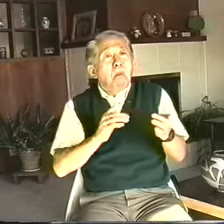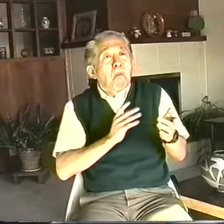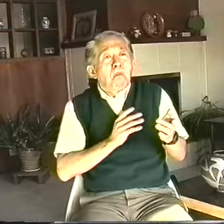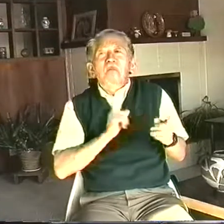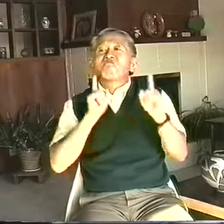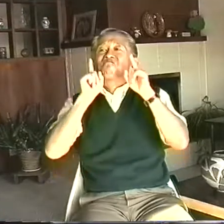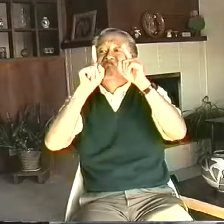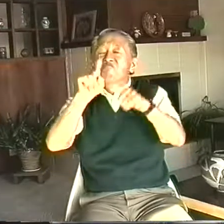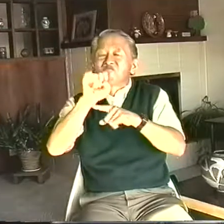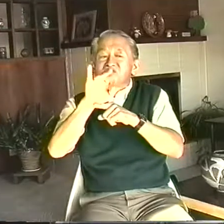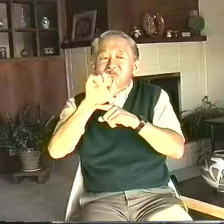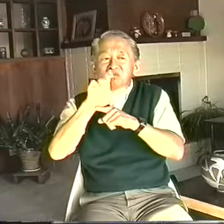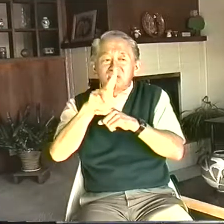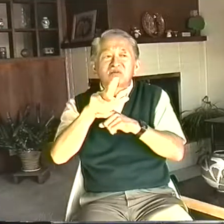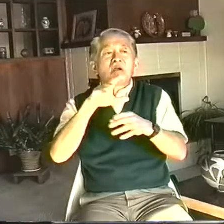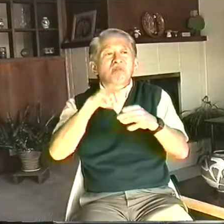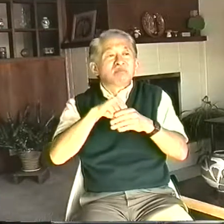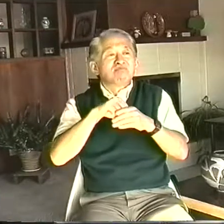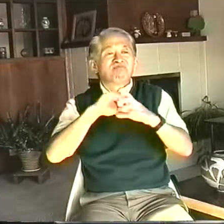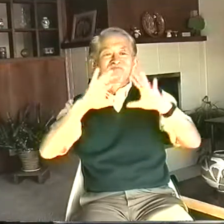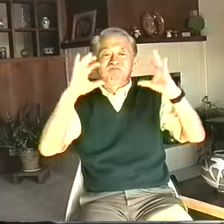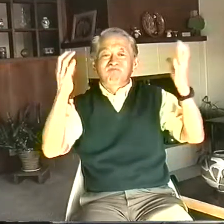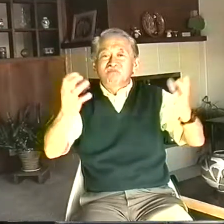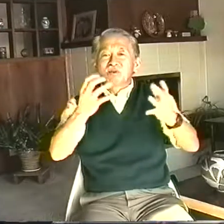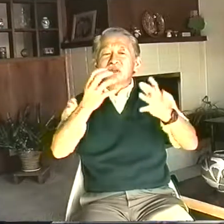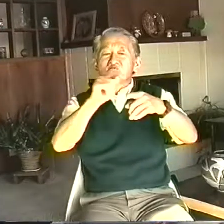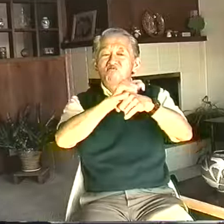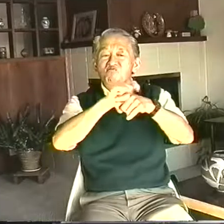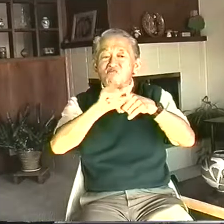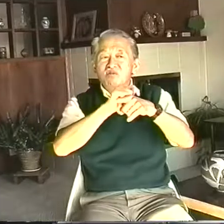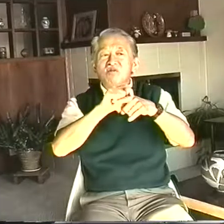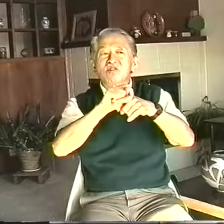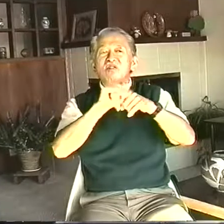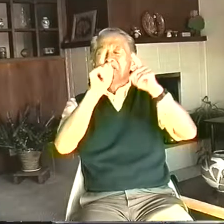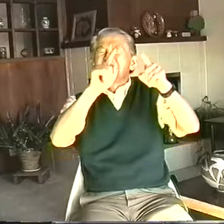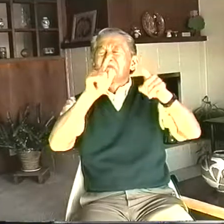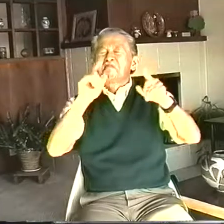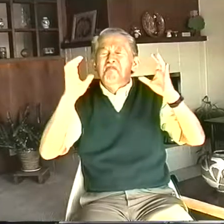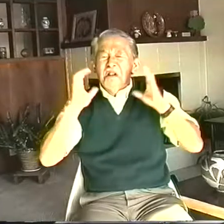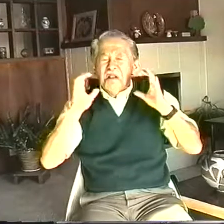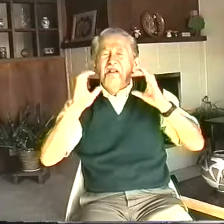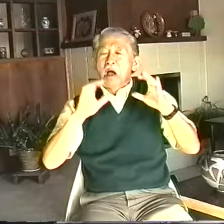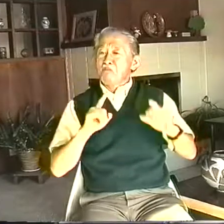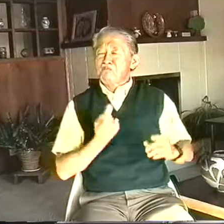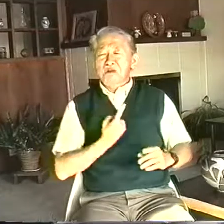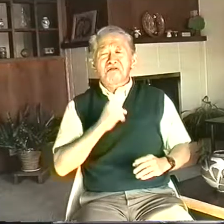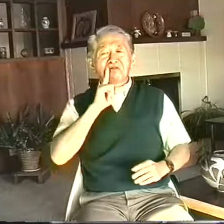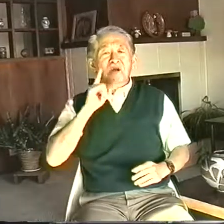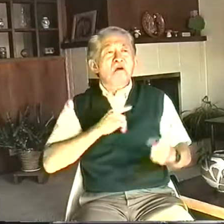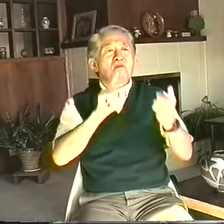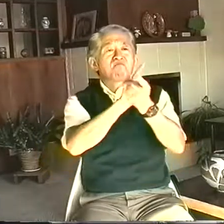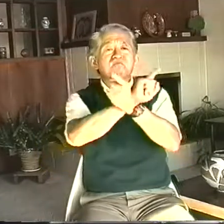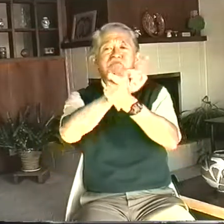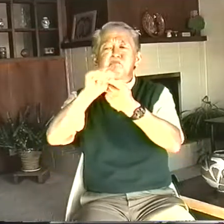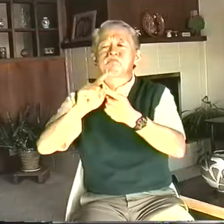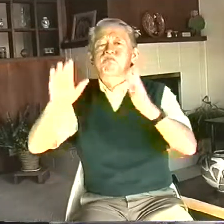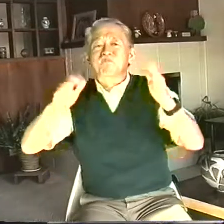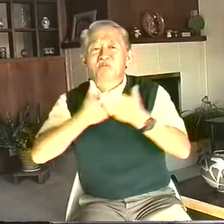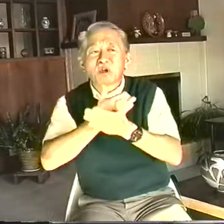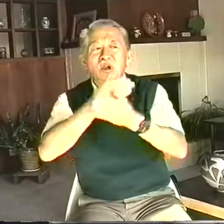Sierra Club. So I did. I became involved, and they were hosting a training on backpacking and camping.